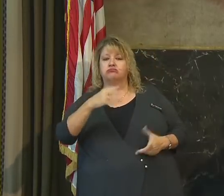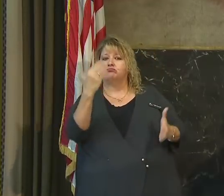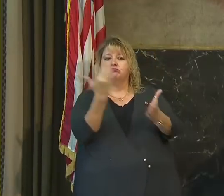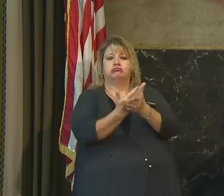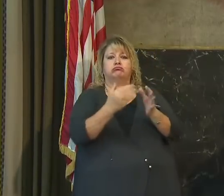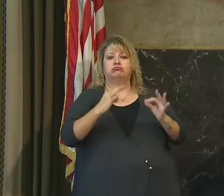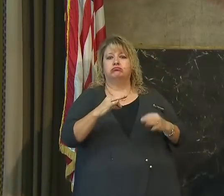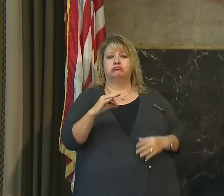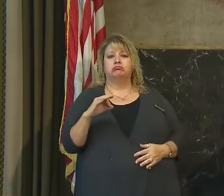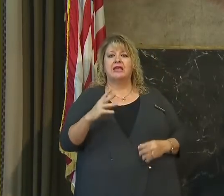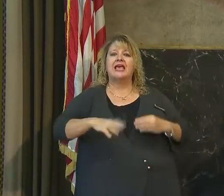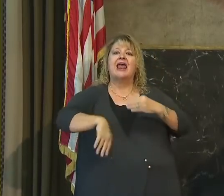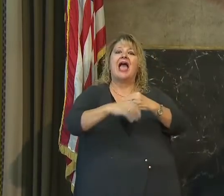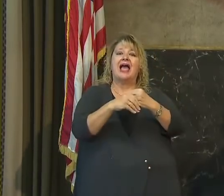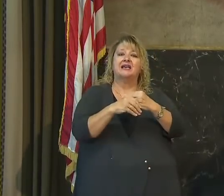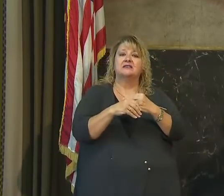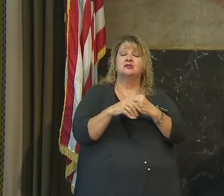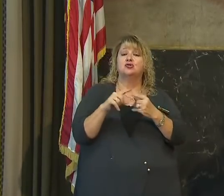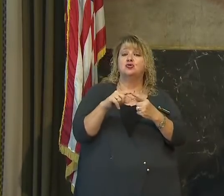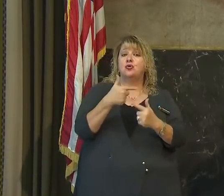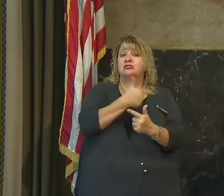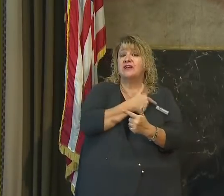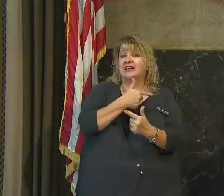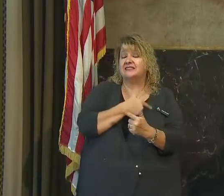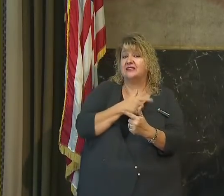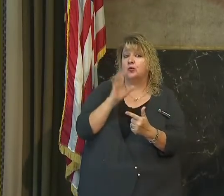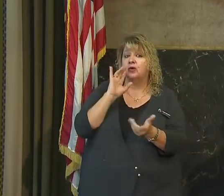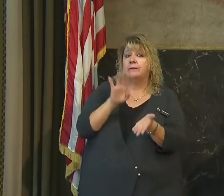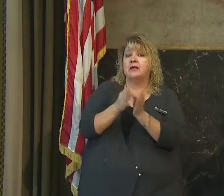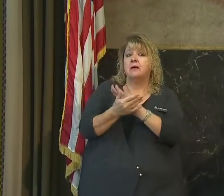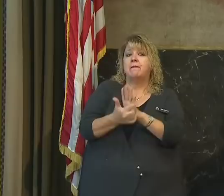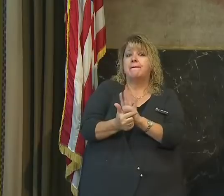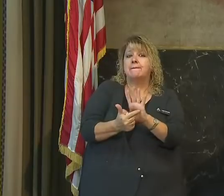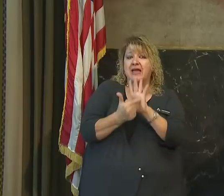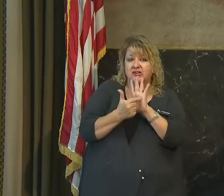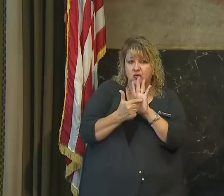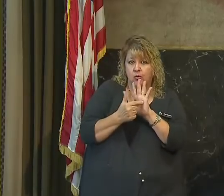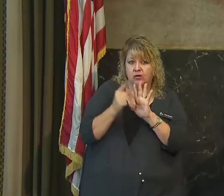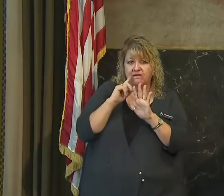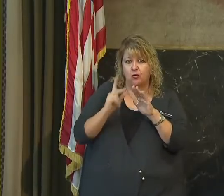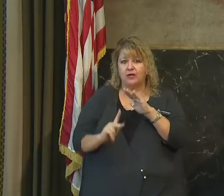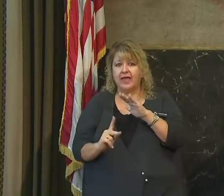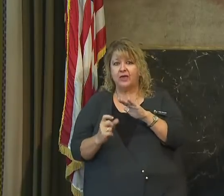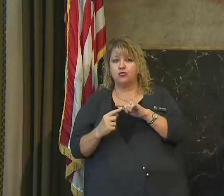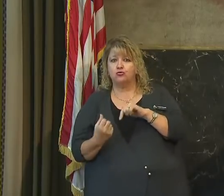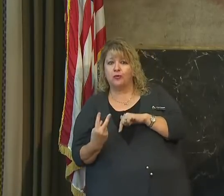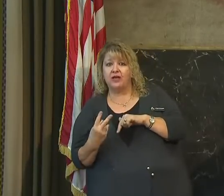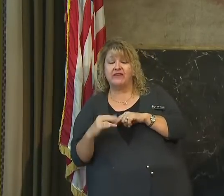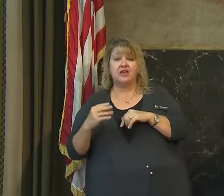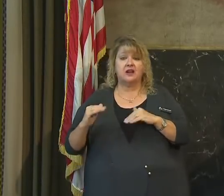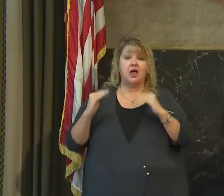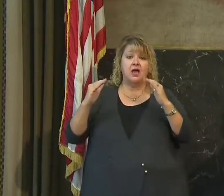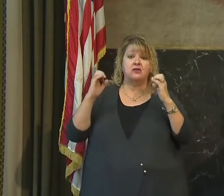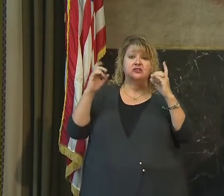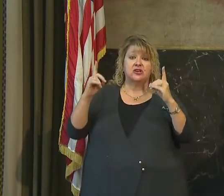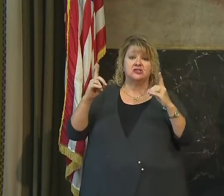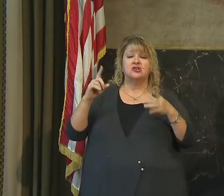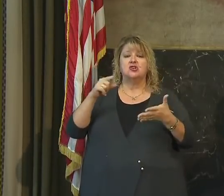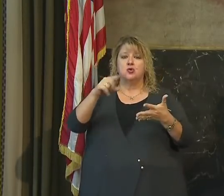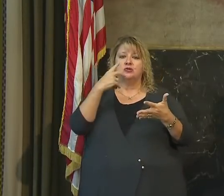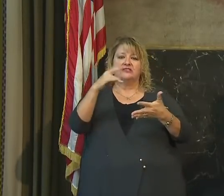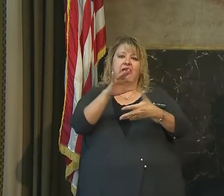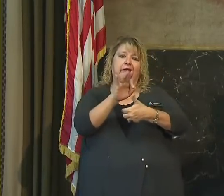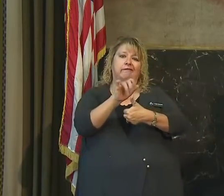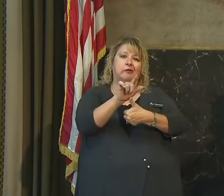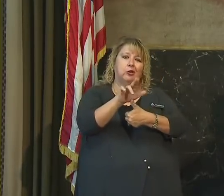list of vaccines that will become mandatory for K through 12 schools, for higher education and so forth. I think you will then